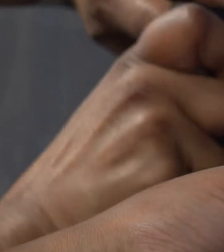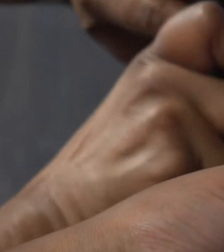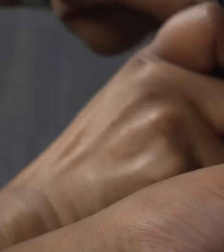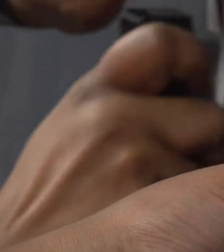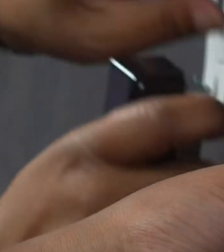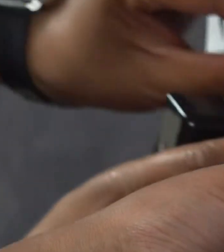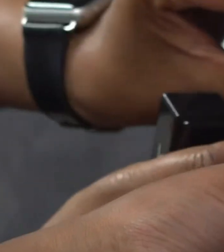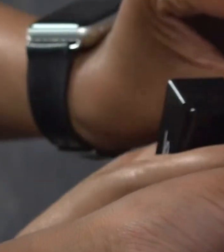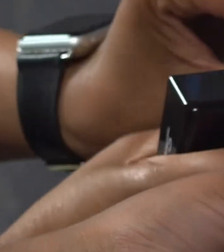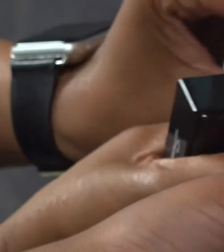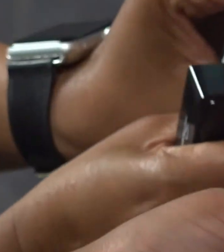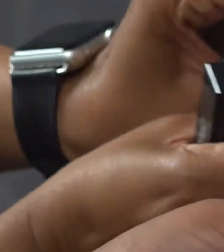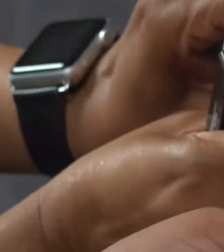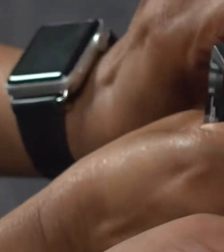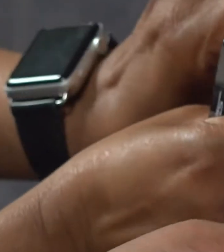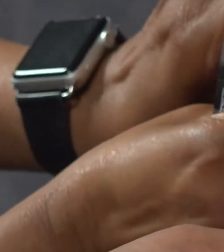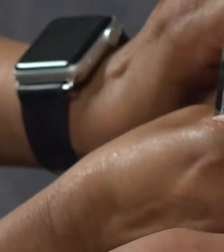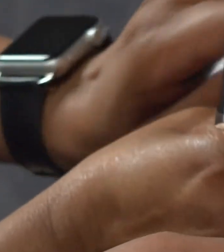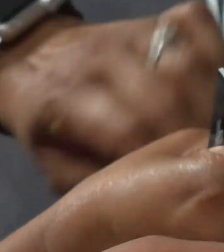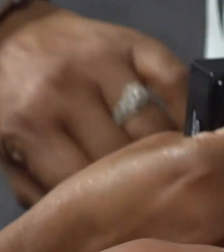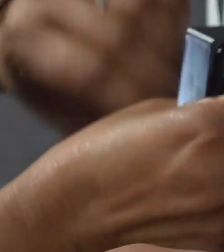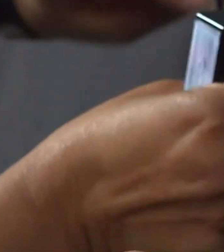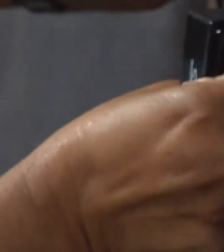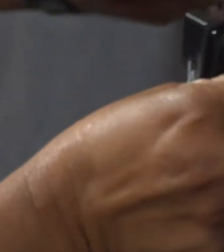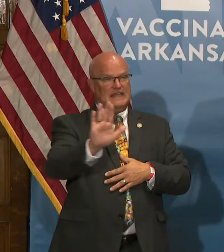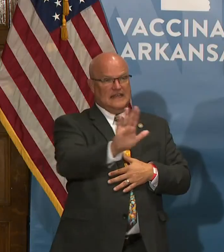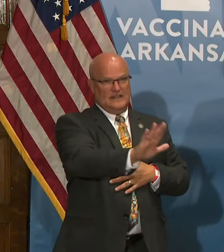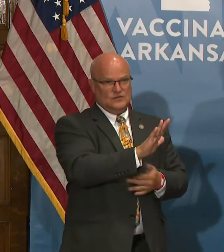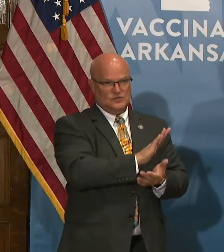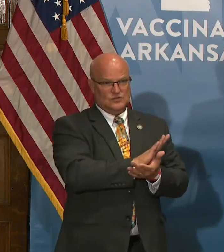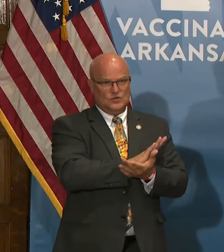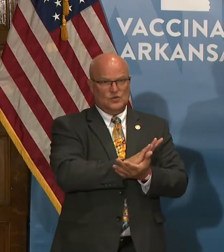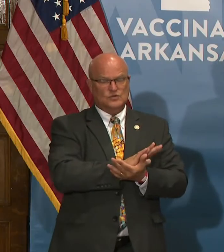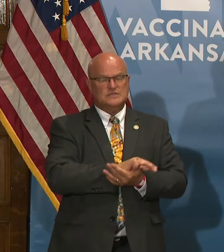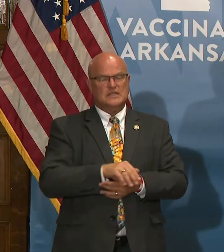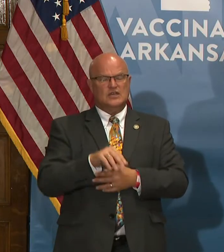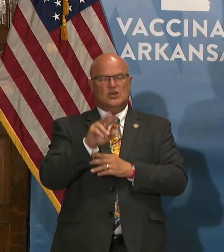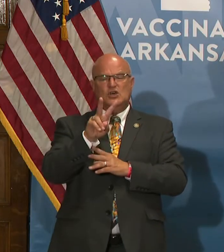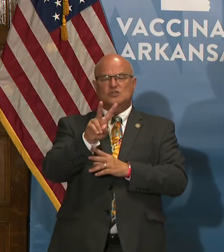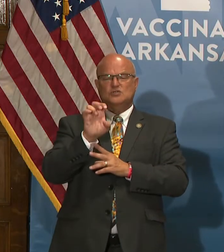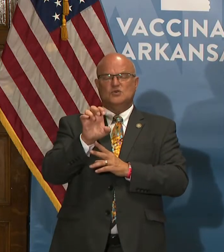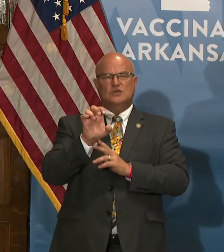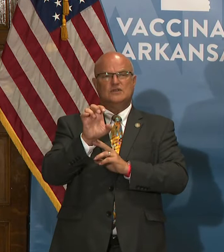mandates after Pulaski County Circuit Judge blocked the ban. And of the